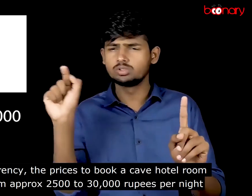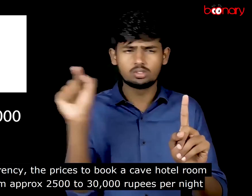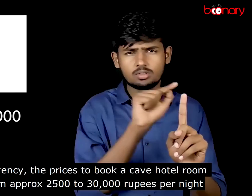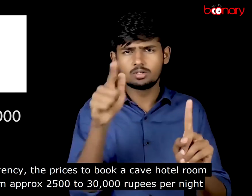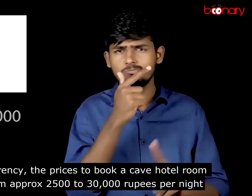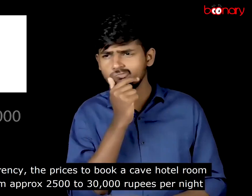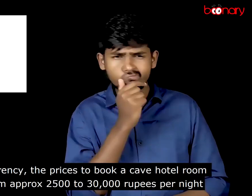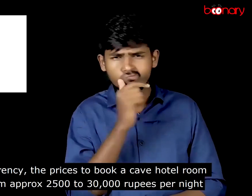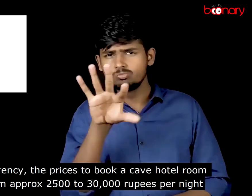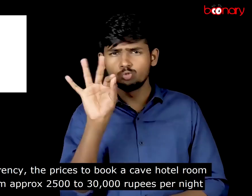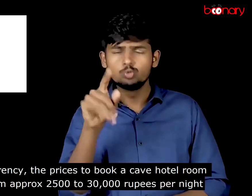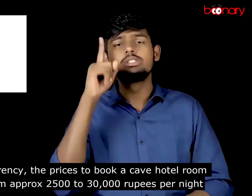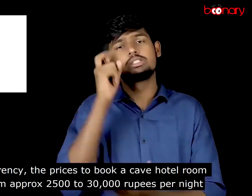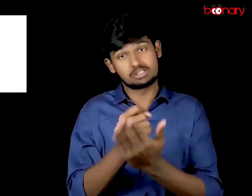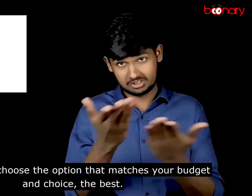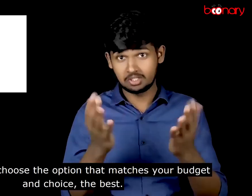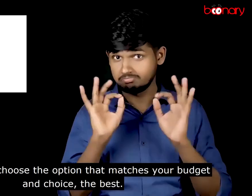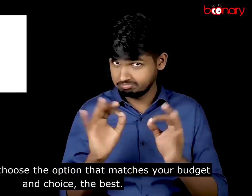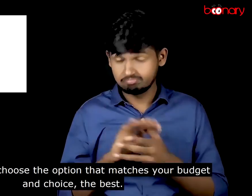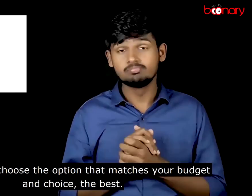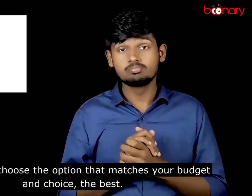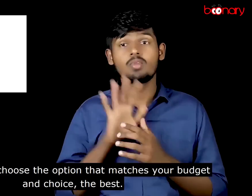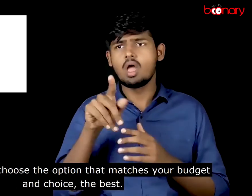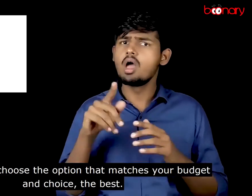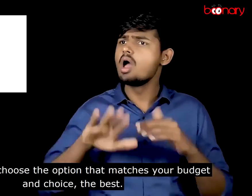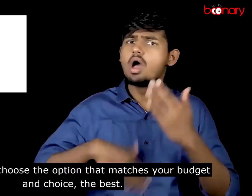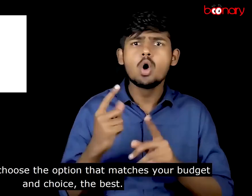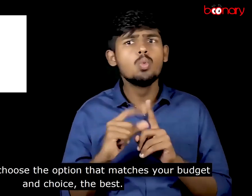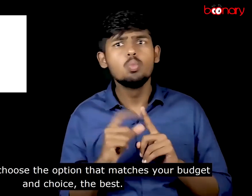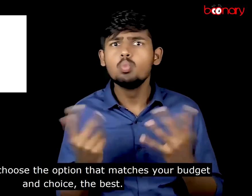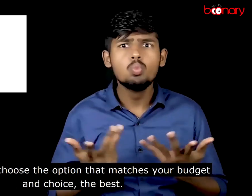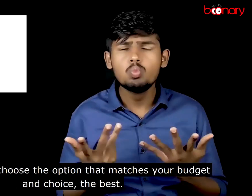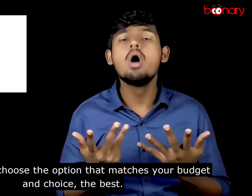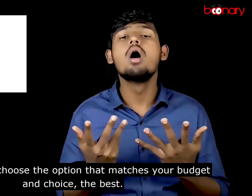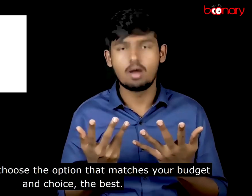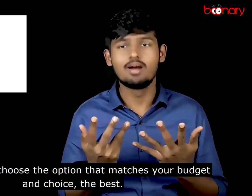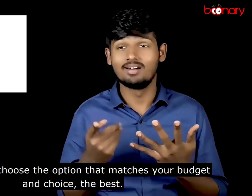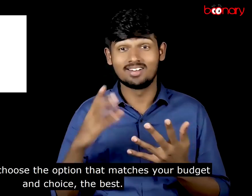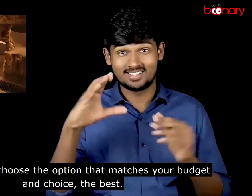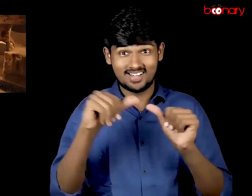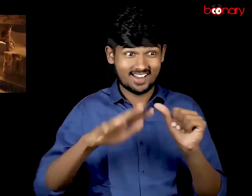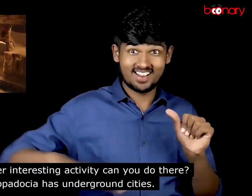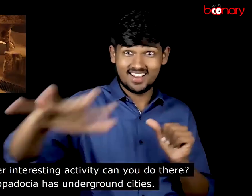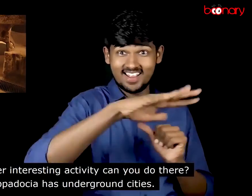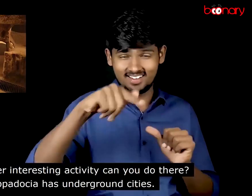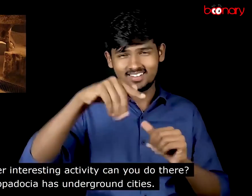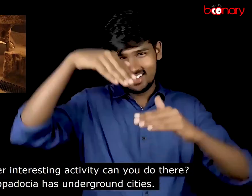to 30,000 rupees per night, and you can choose the option that matches your budget and choice the best. What other